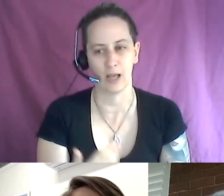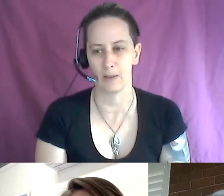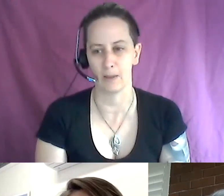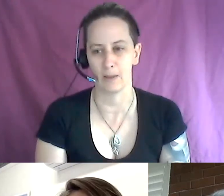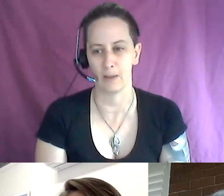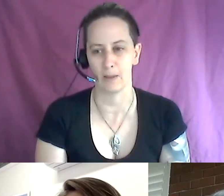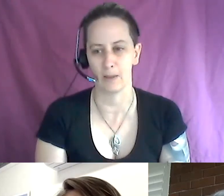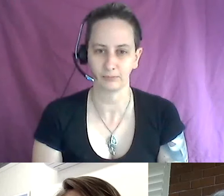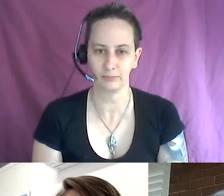misconceptions out there around it.